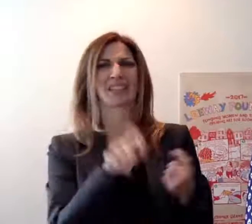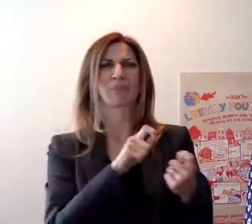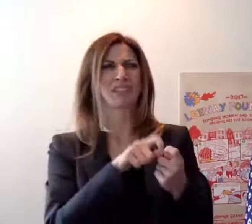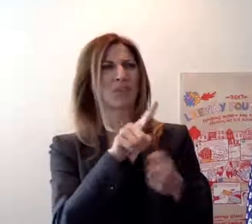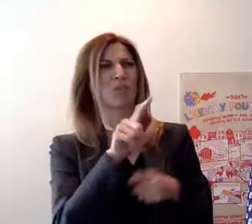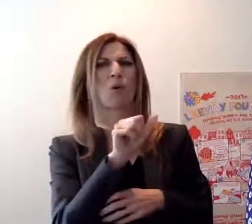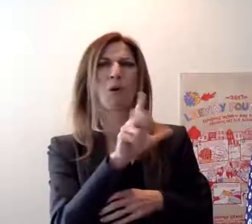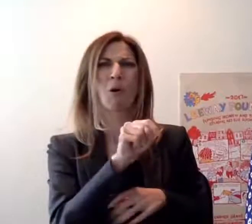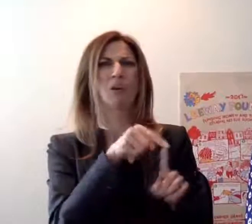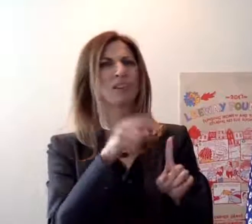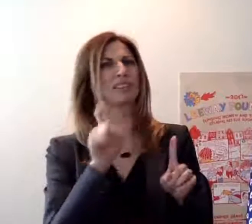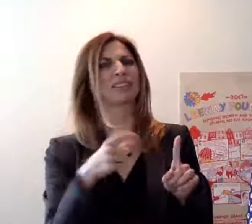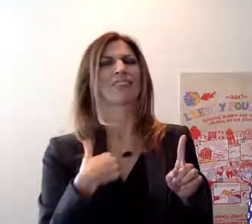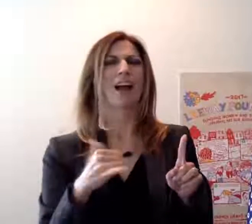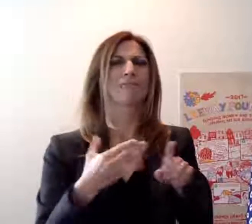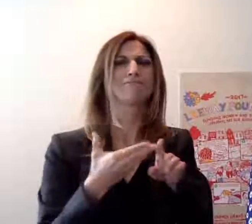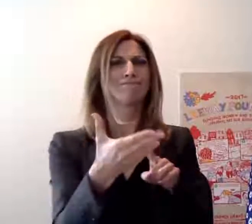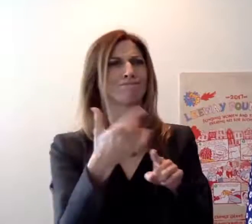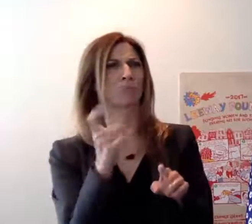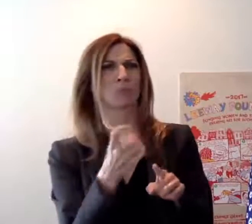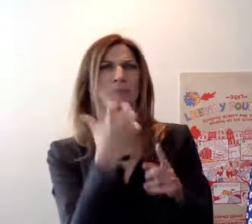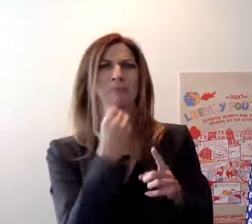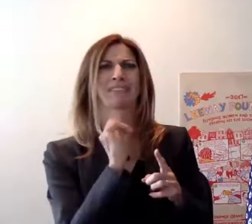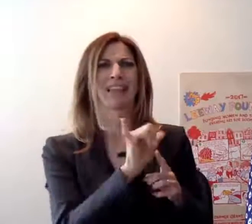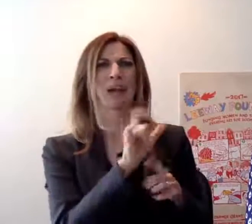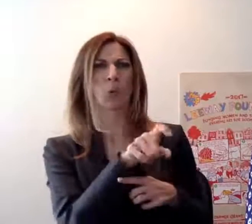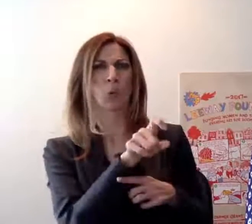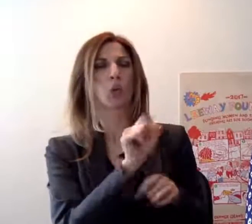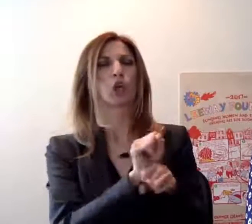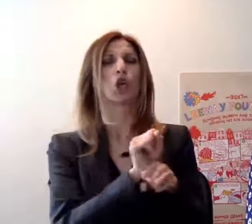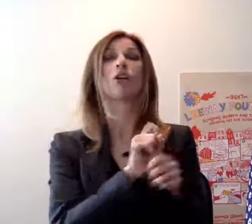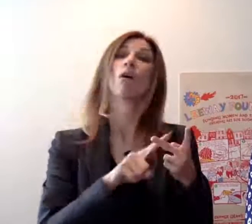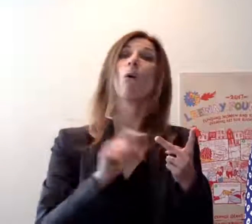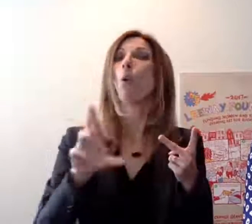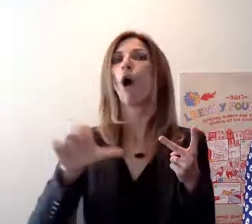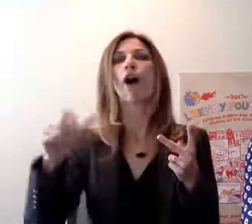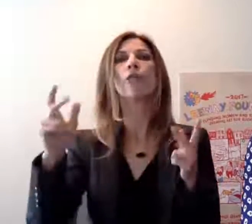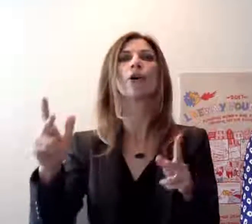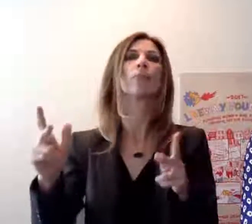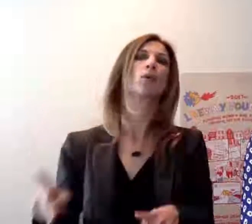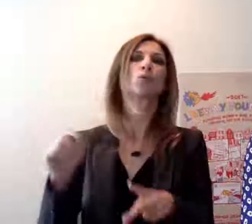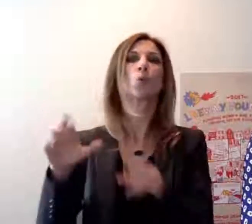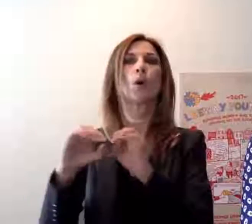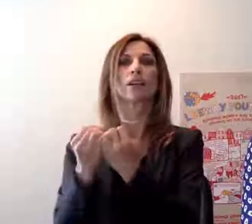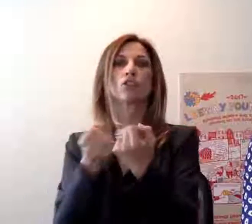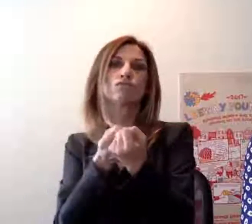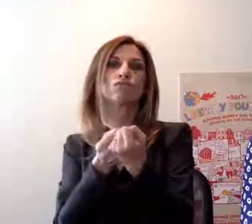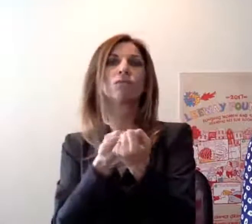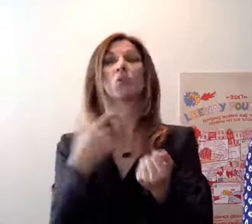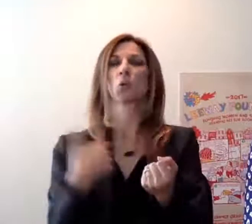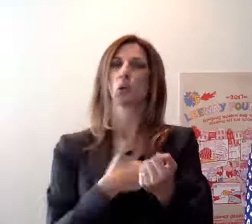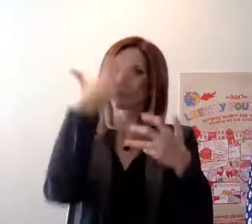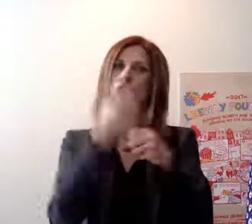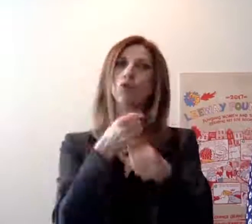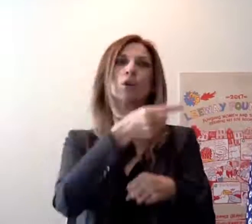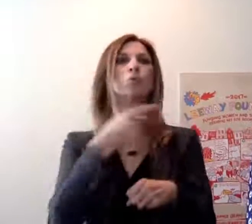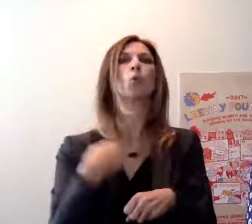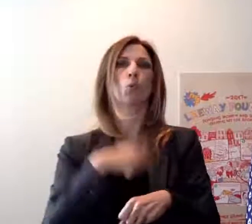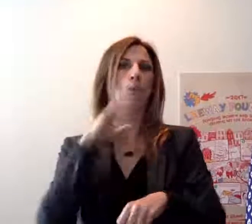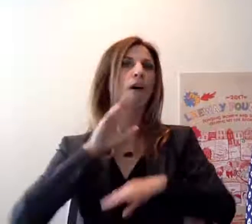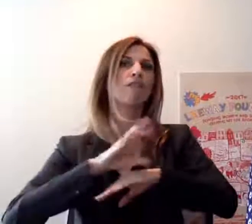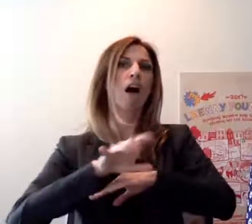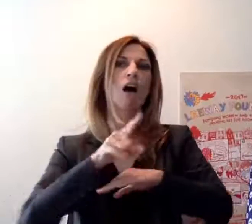art form, that artistic discipline, or in a way vouching for you that of like how they trust you and will advise you